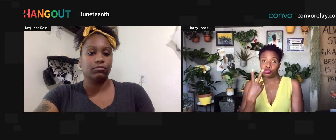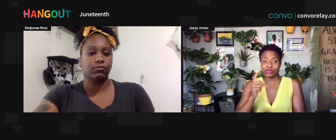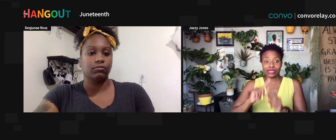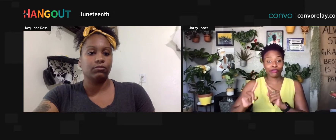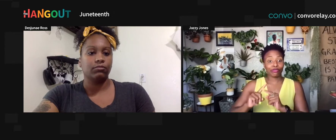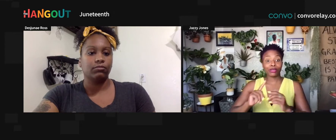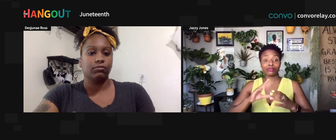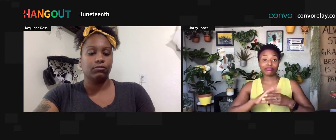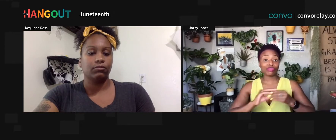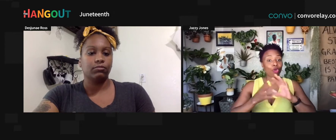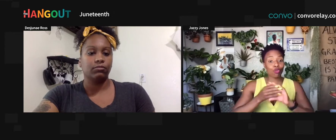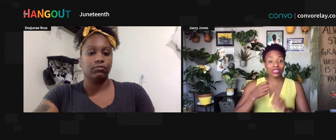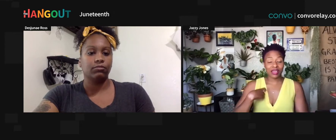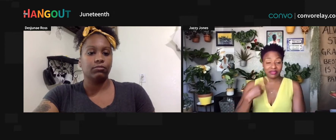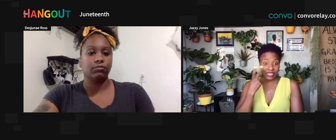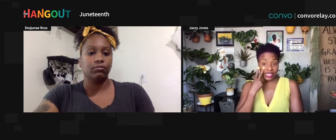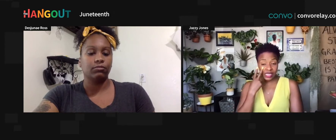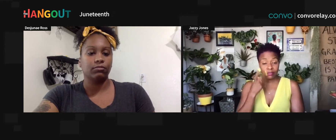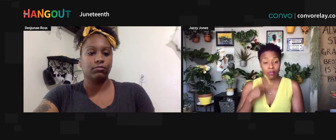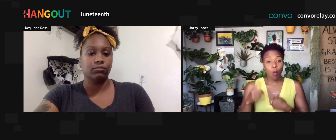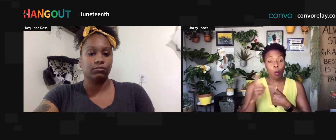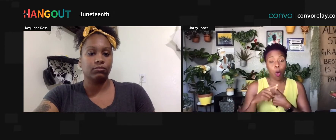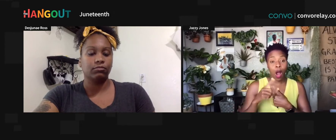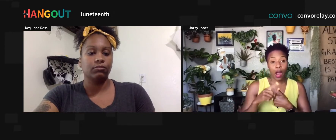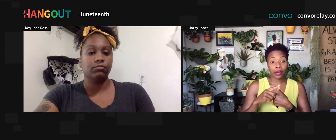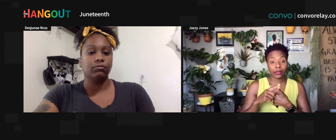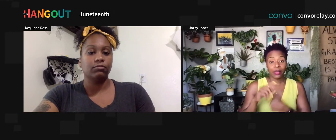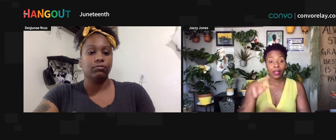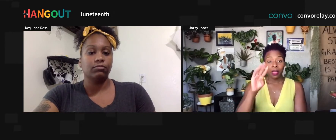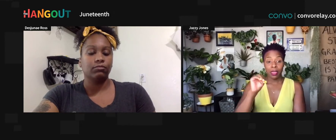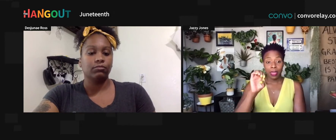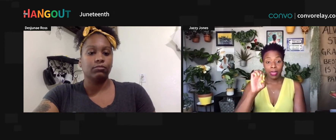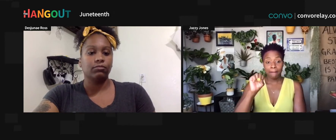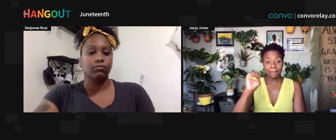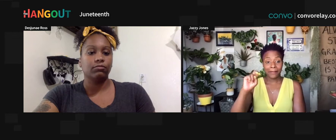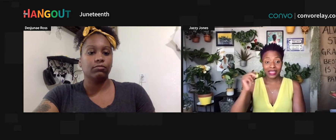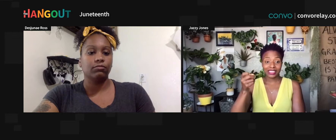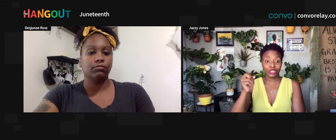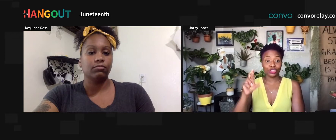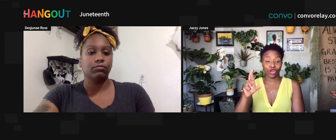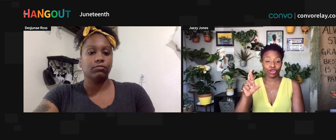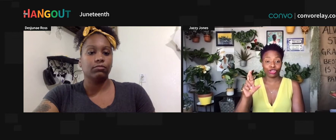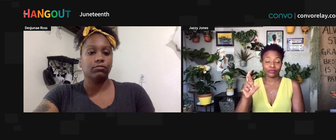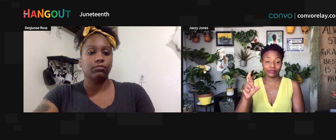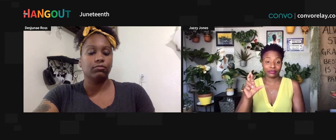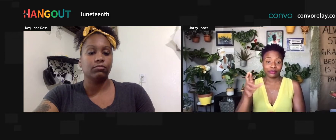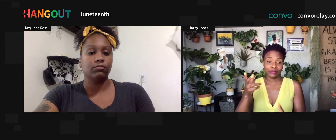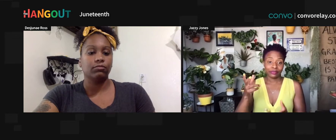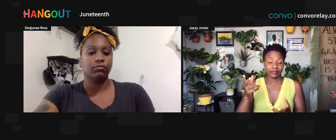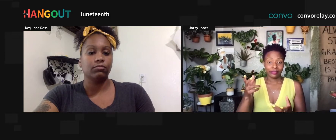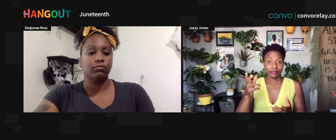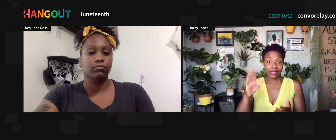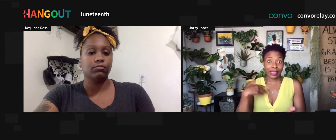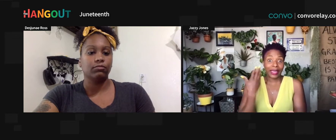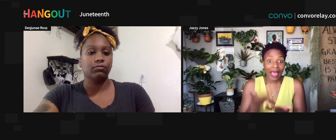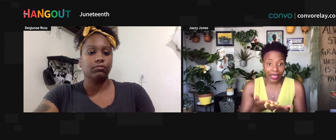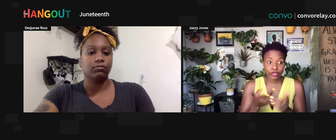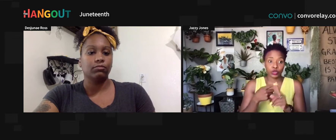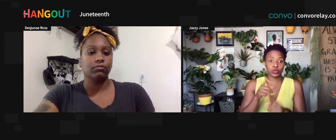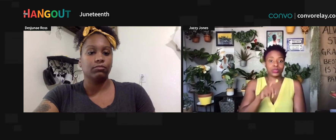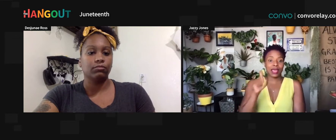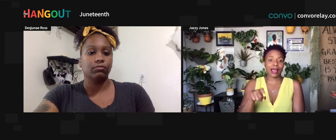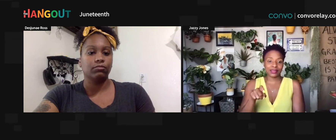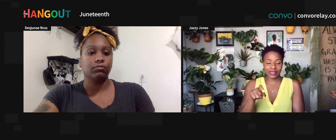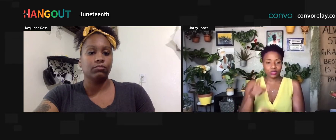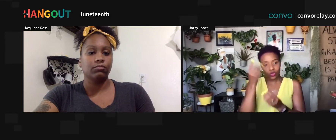was the last to find out about emancipation. But one of the versions